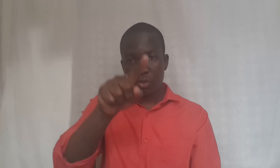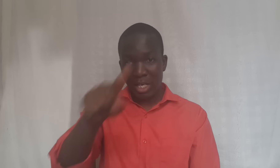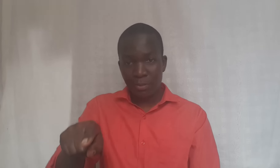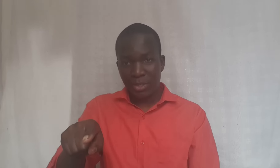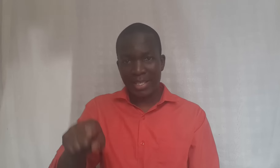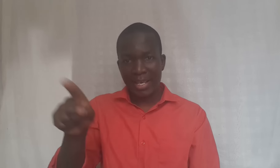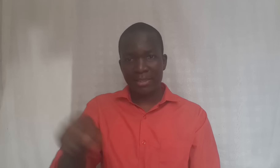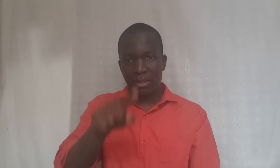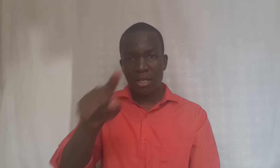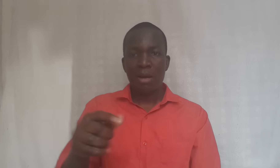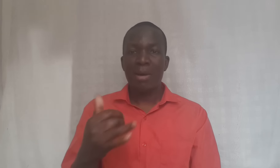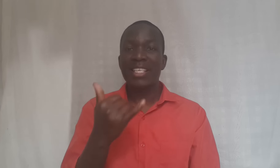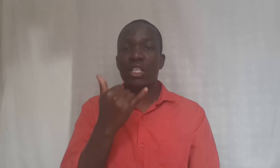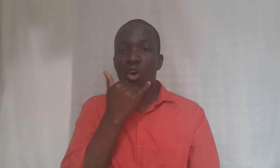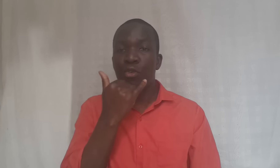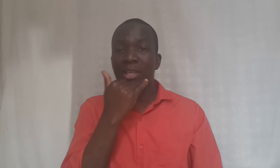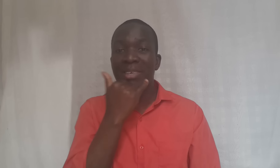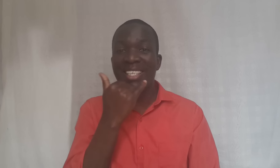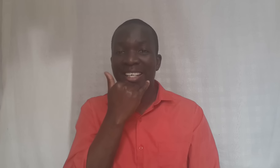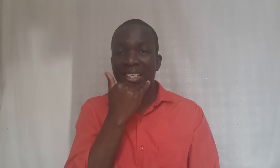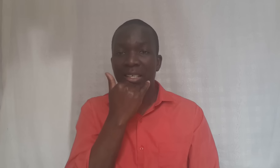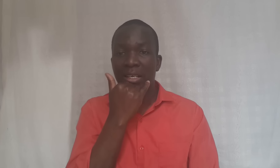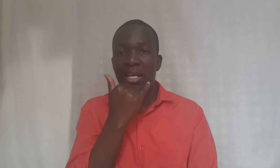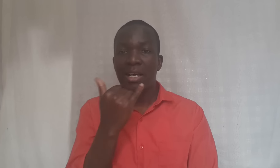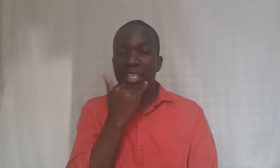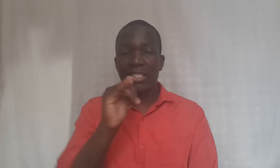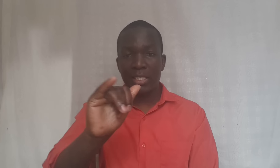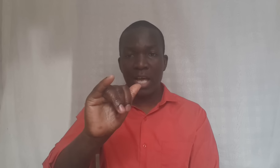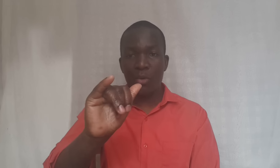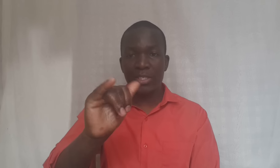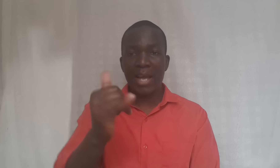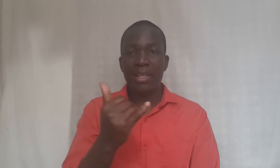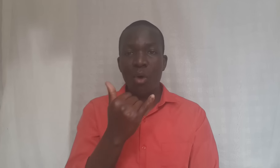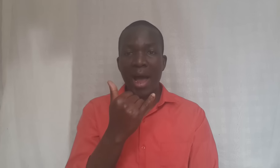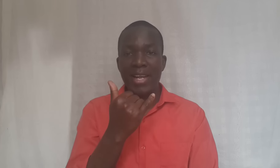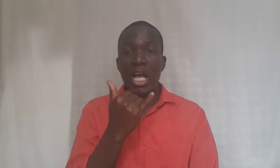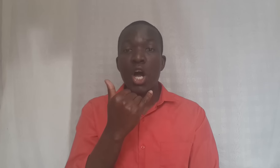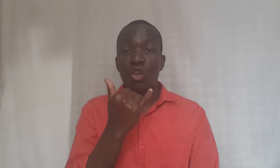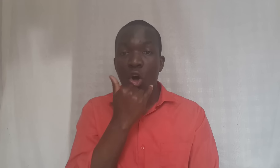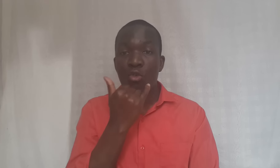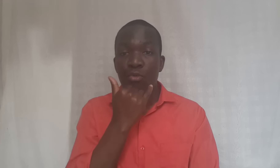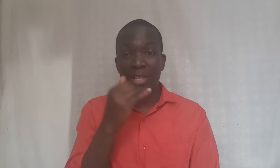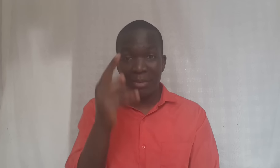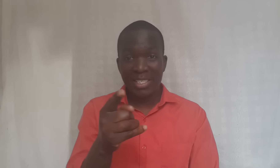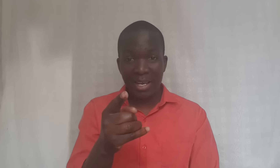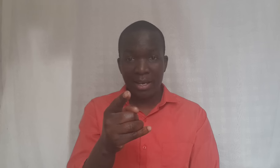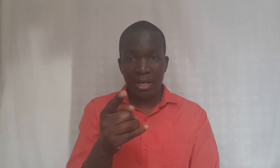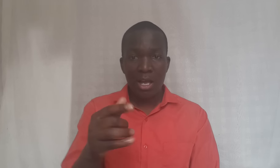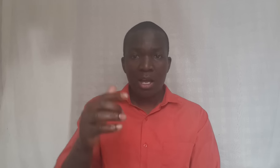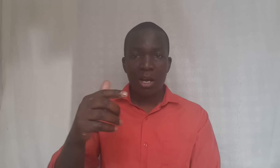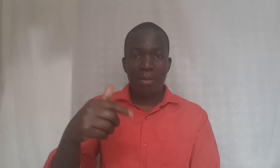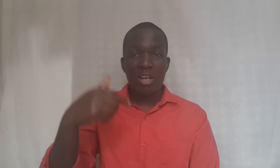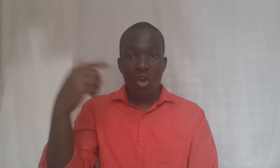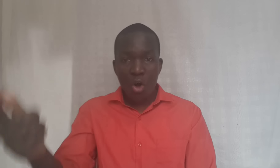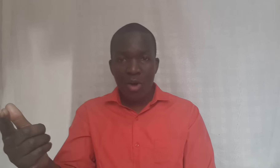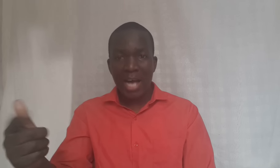just put an X. But this wrong for the mistake. This is how we sign the word wrong for the mistake. But wrong as